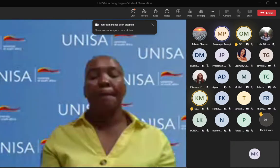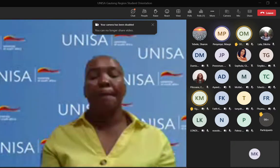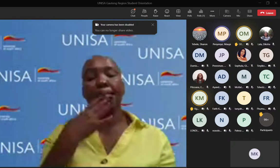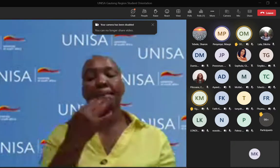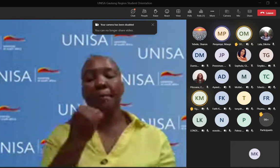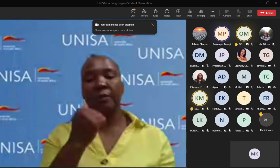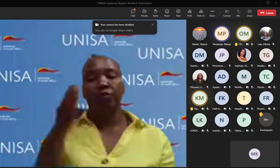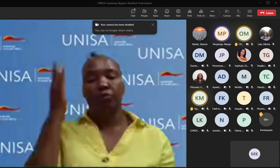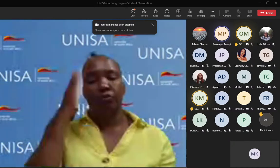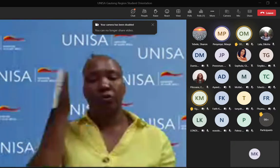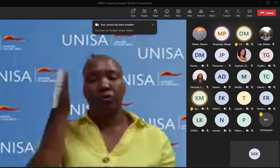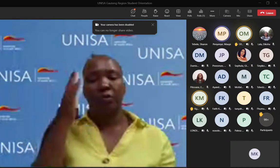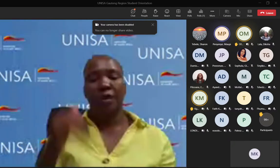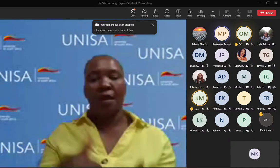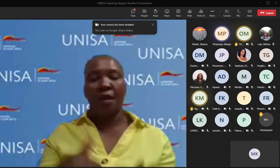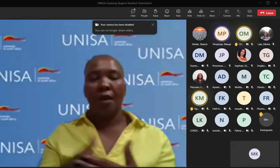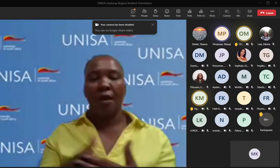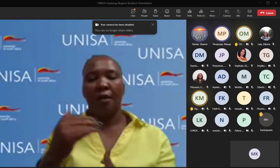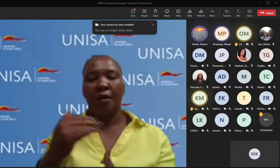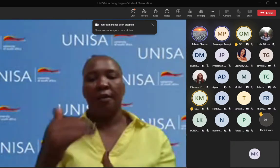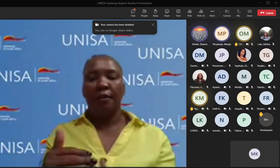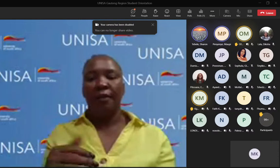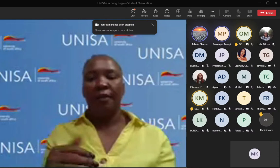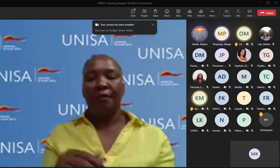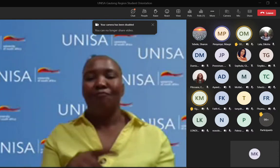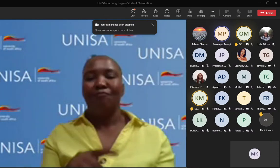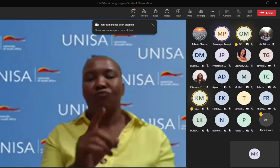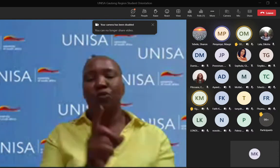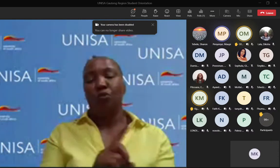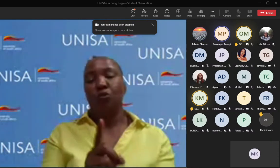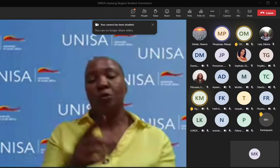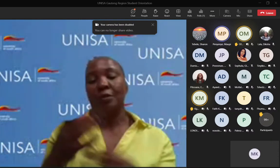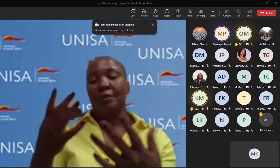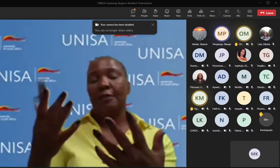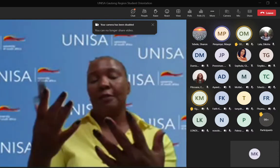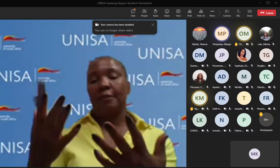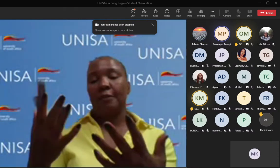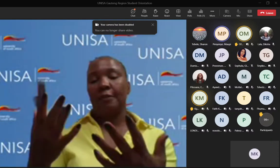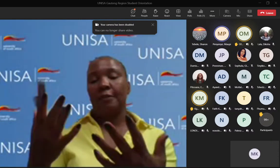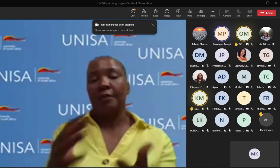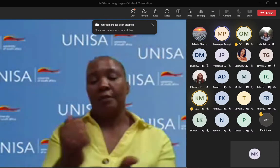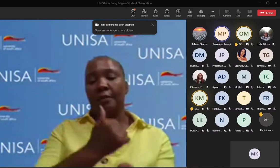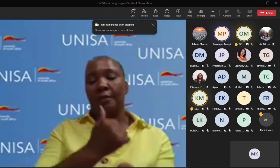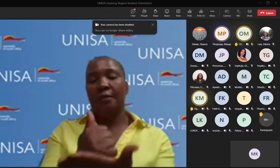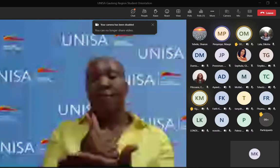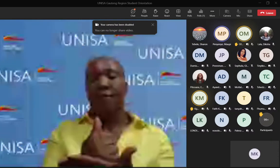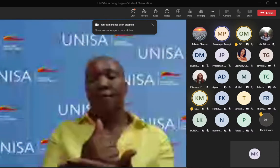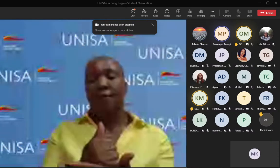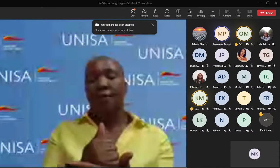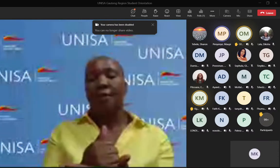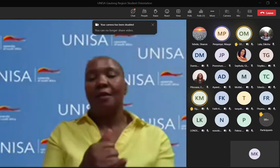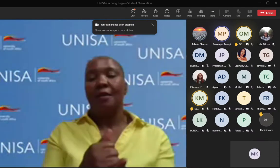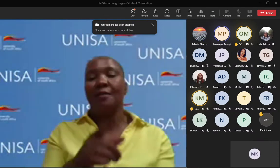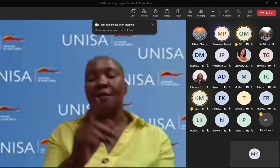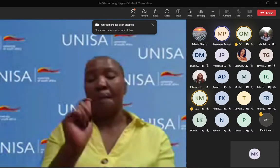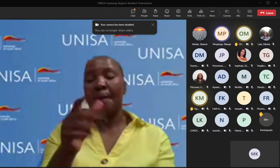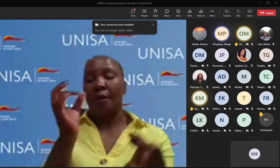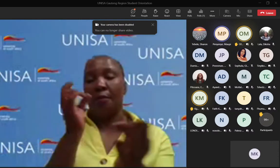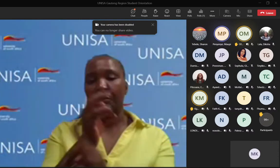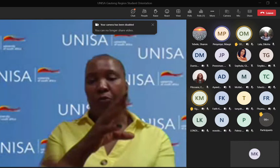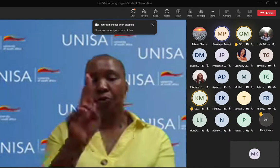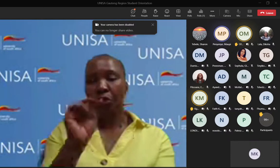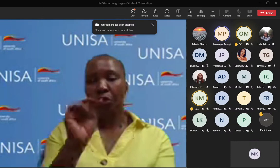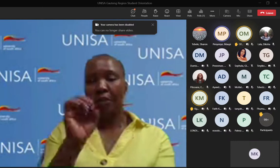after the student does the TP registration and then the status is provisionally funded unisa must get the